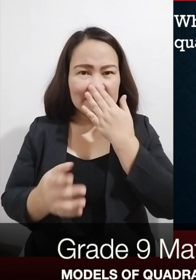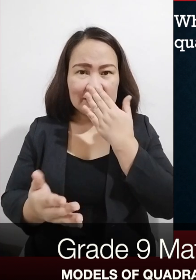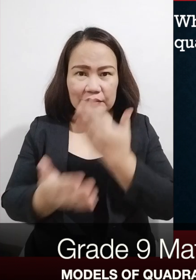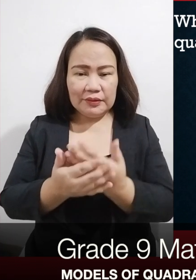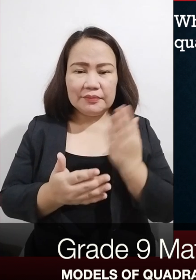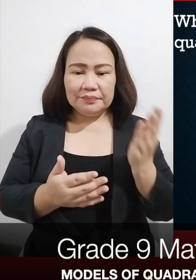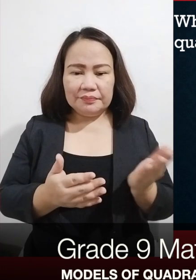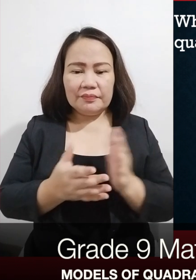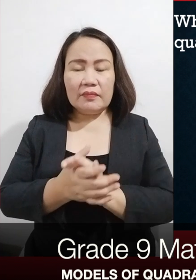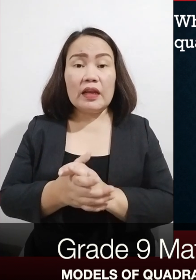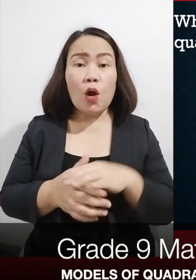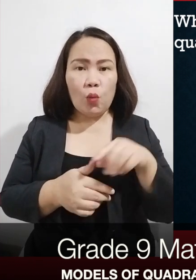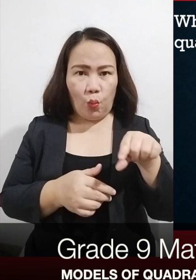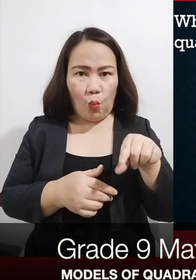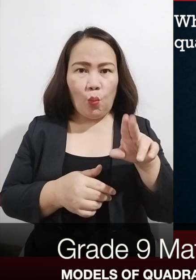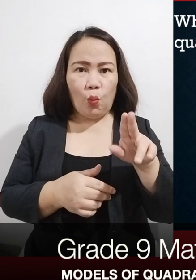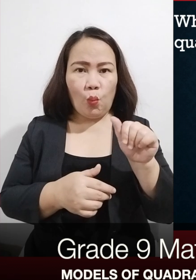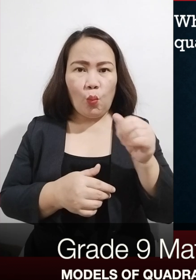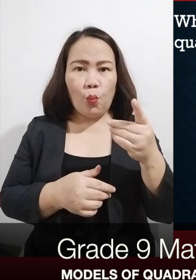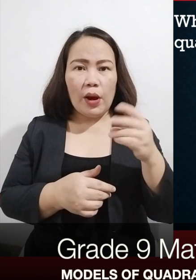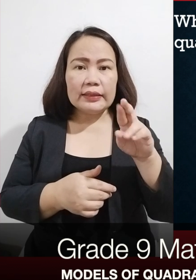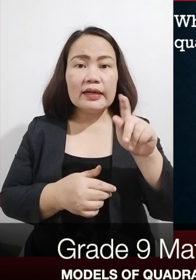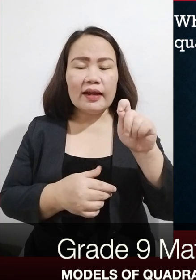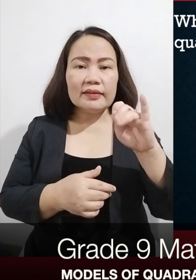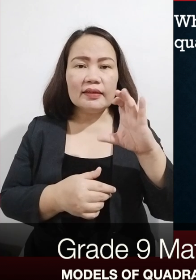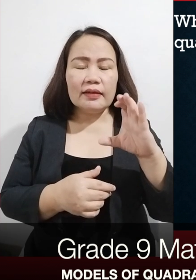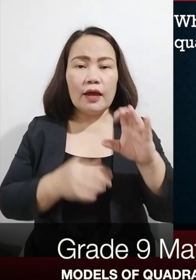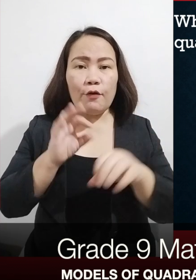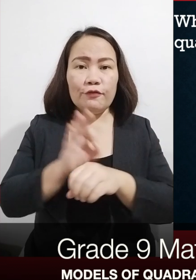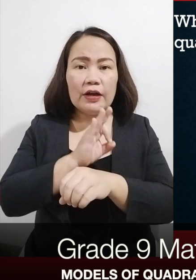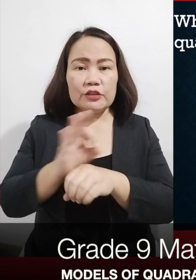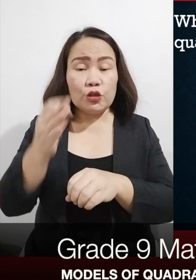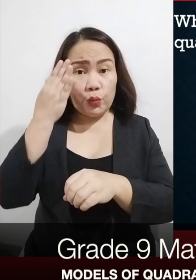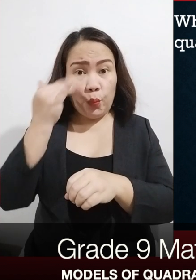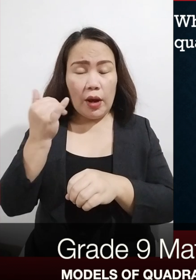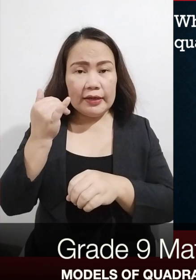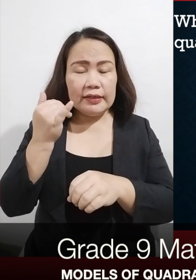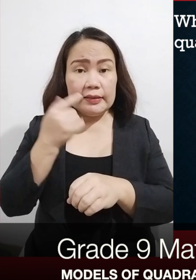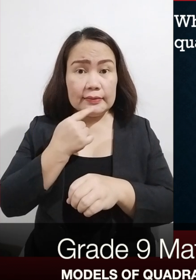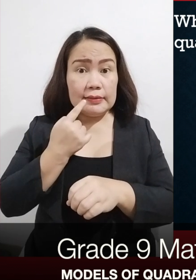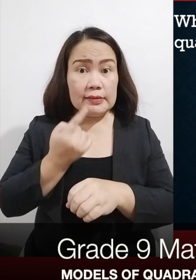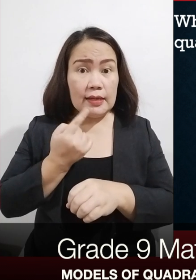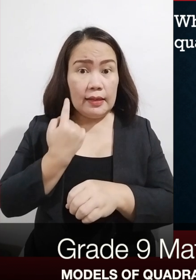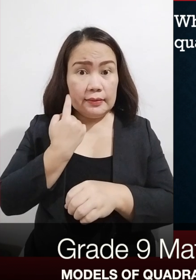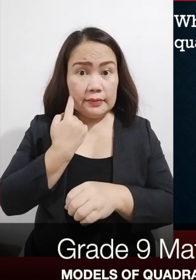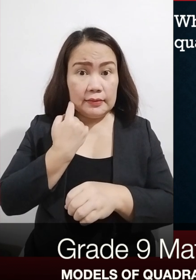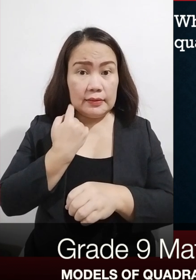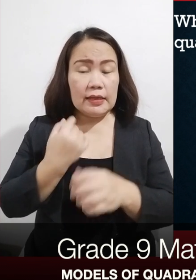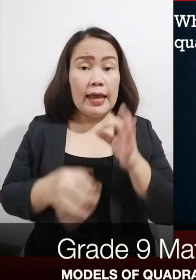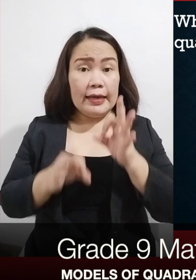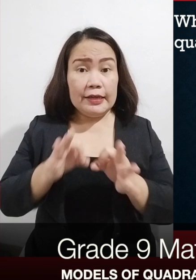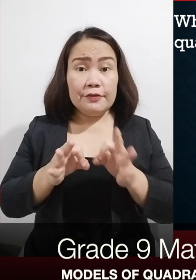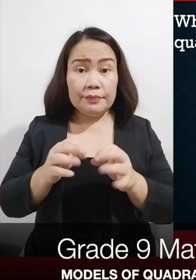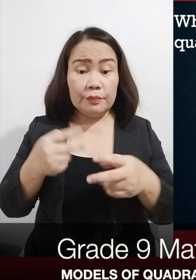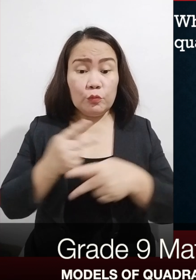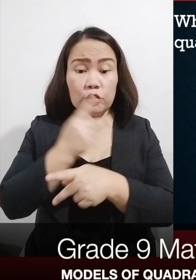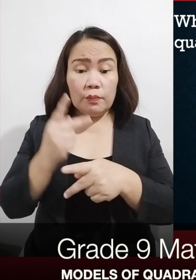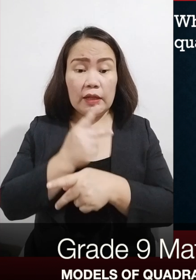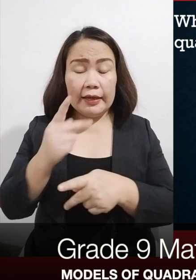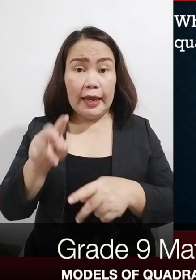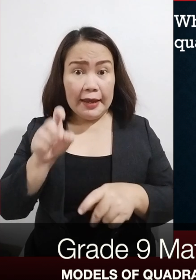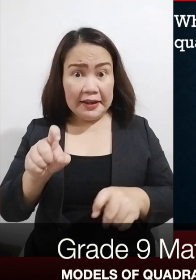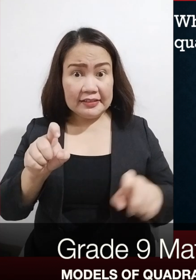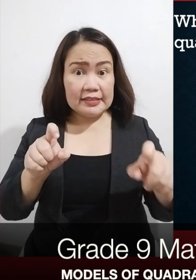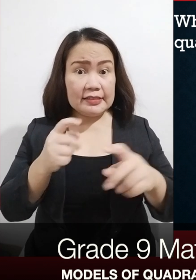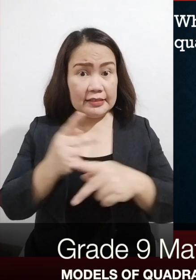Very good. This is a quadratic function. Why? Kagaya nga ng sabi ko kanina, pag nag-multiply tayo